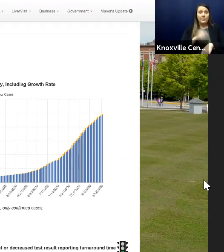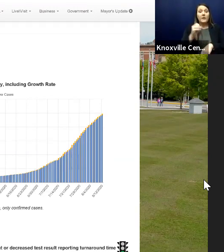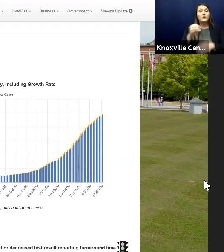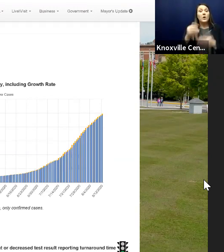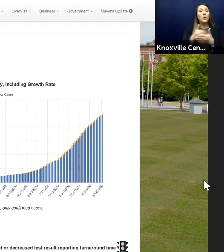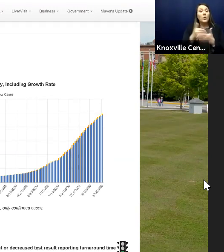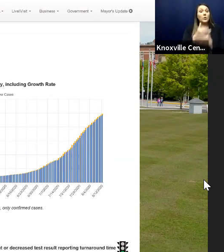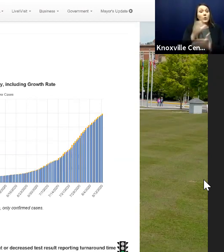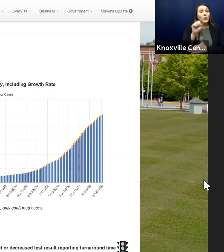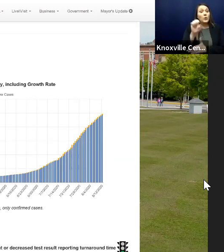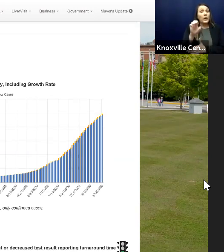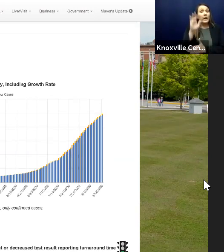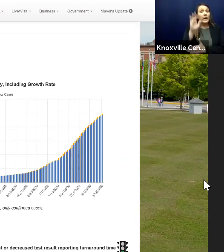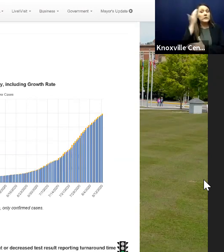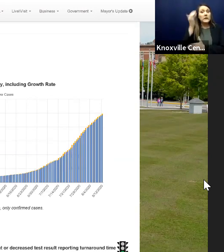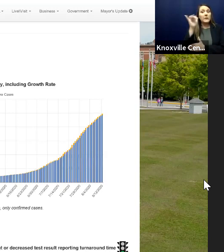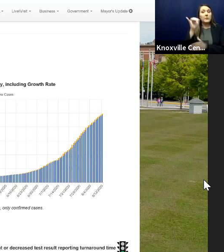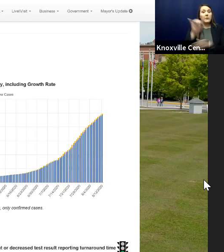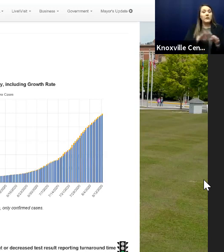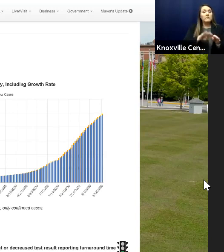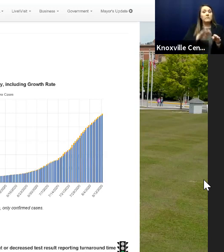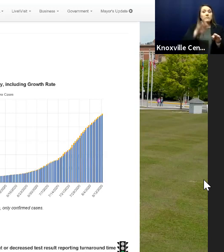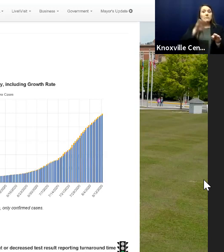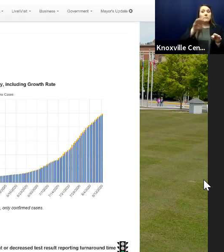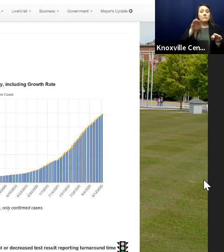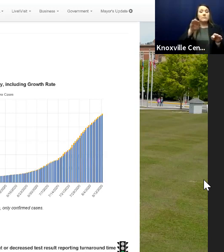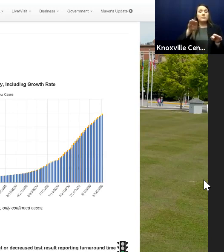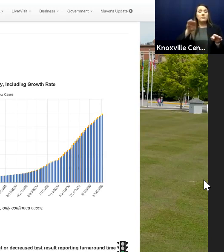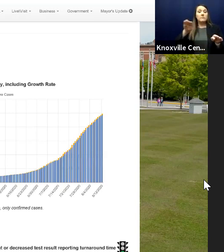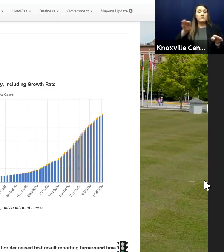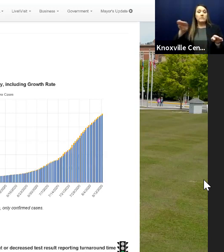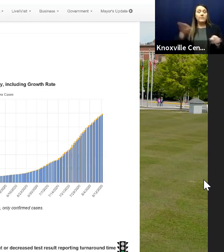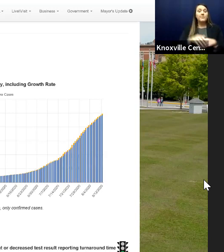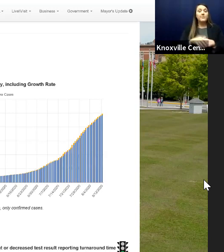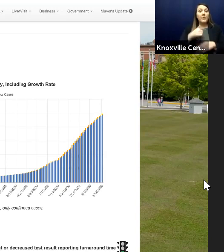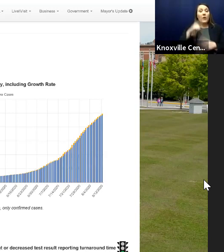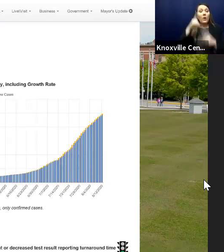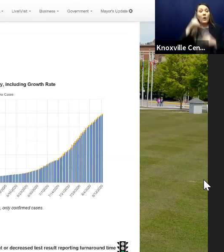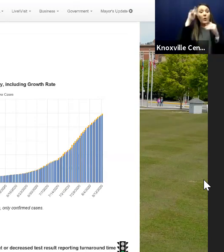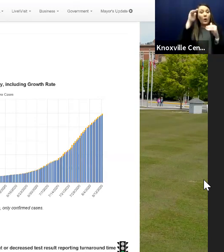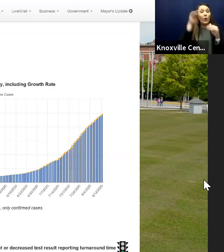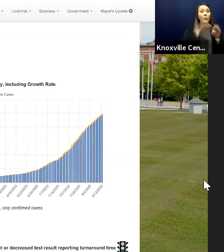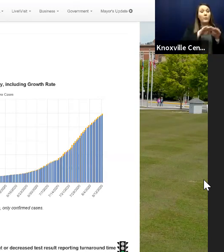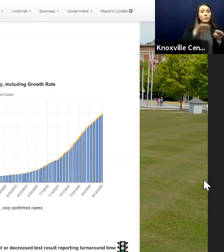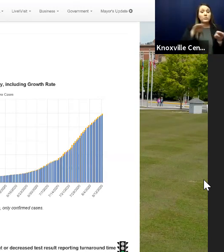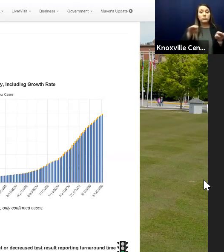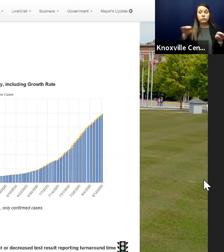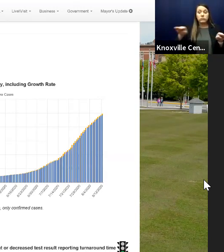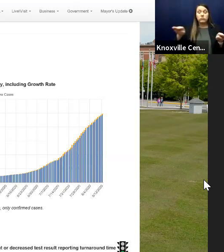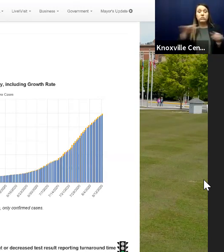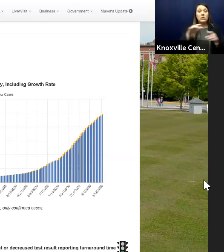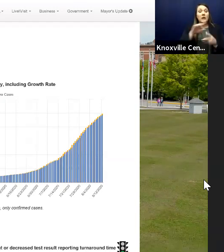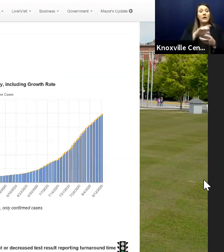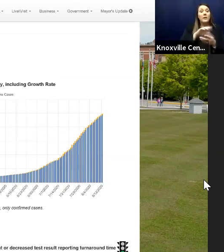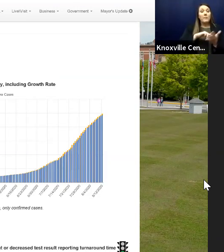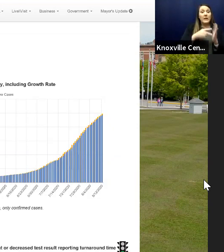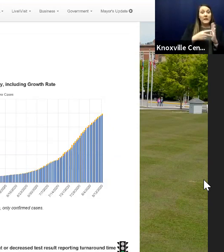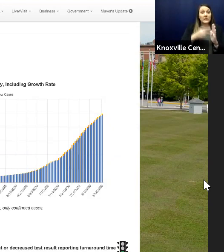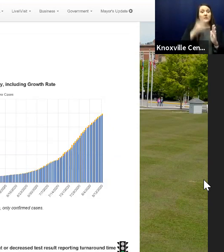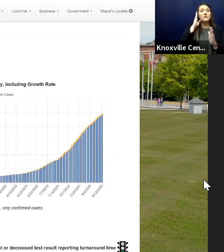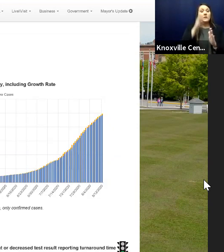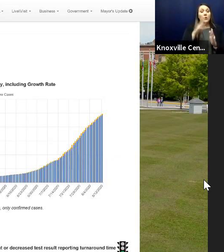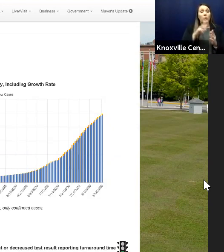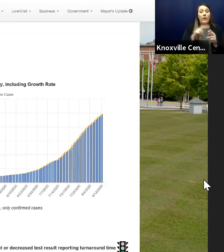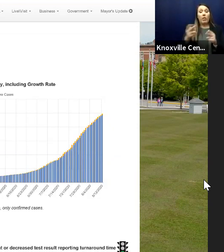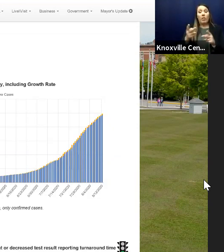to be stabilizing, which is encouraging. We hope the stability in new cases we're seeing translates into a downward trend, but there